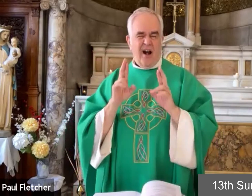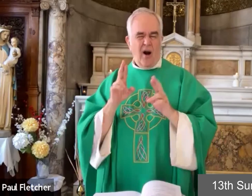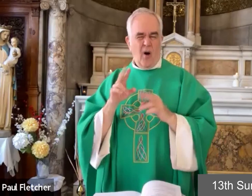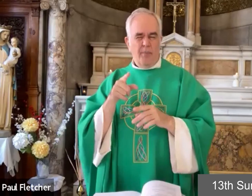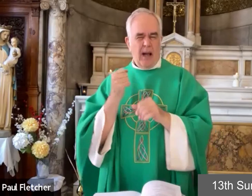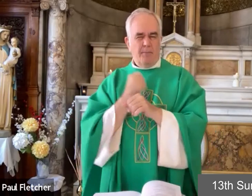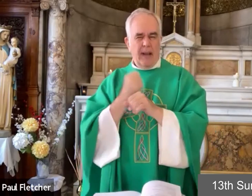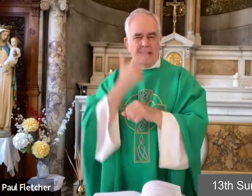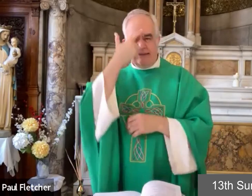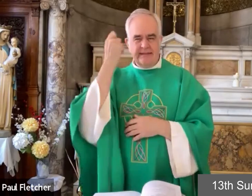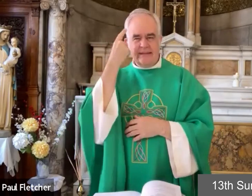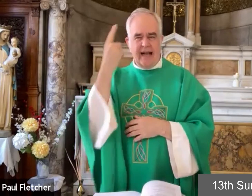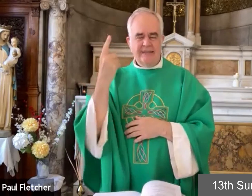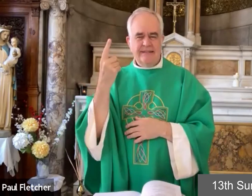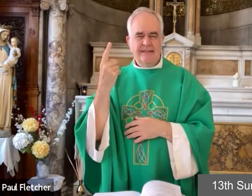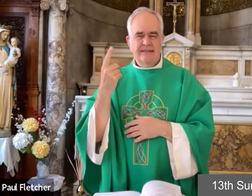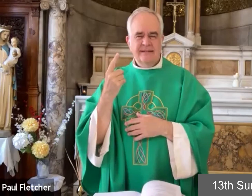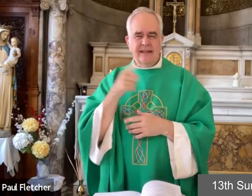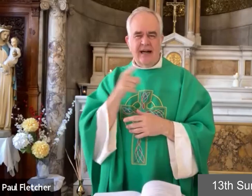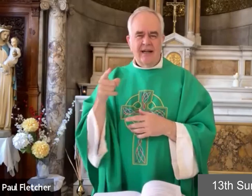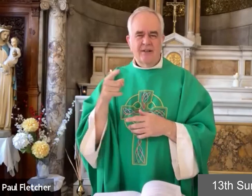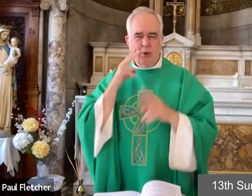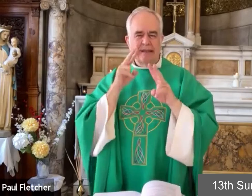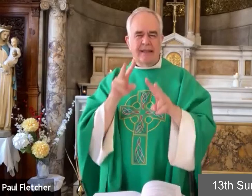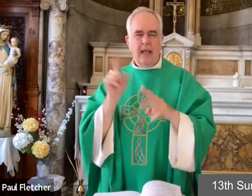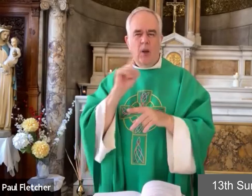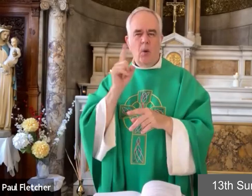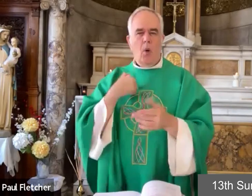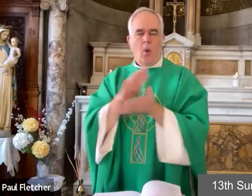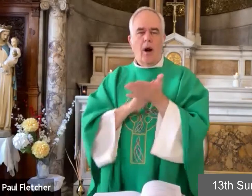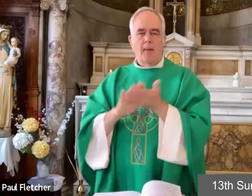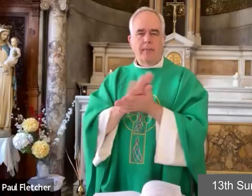certificate. I hope that makes sense and you can do what I mean.